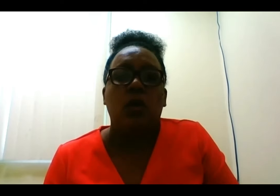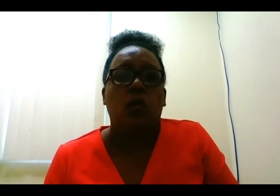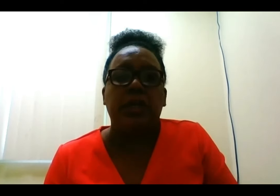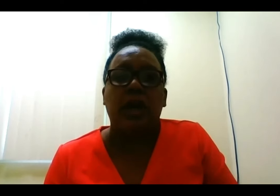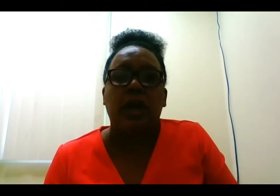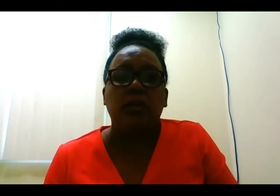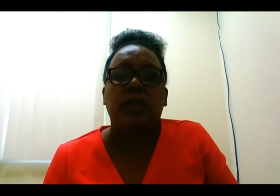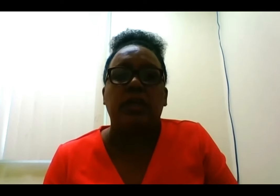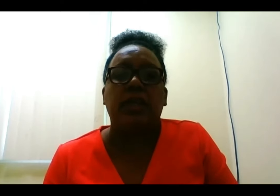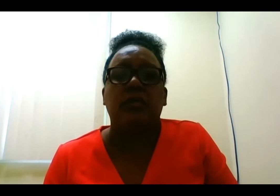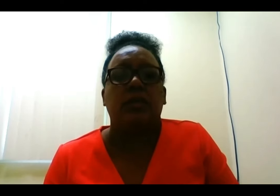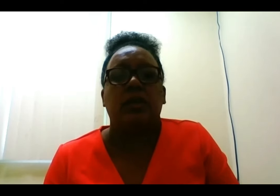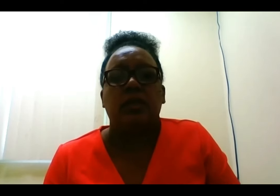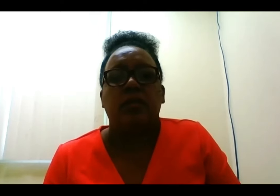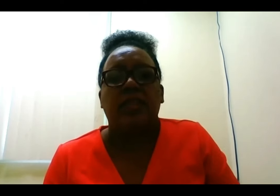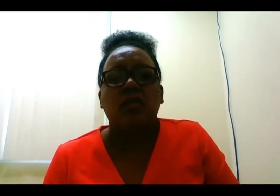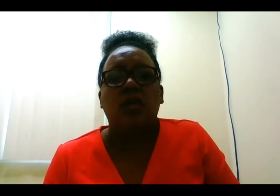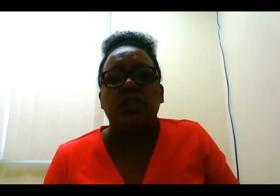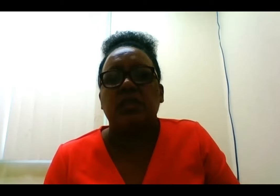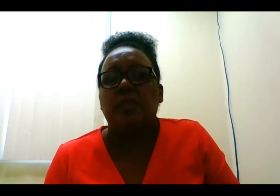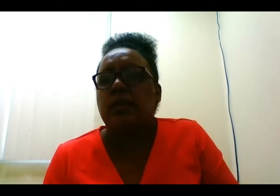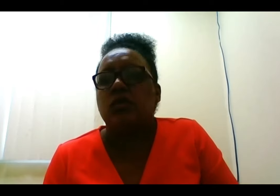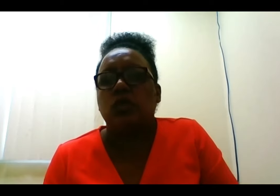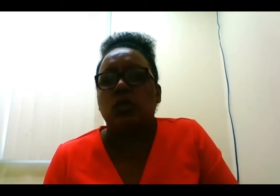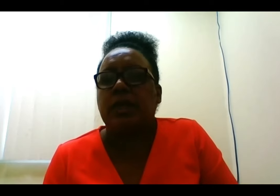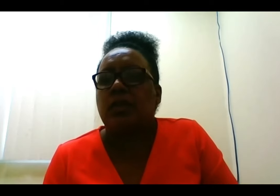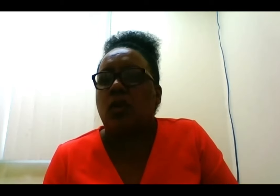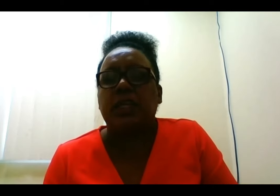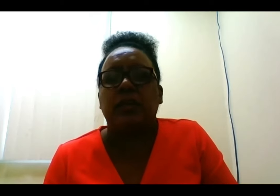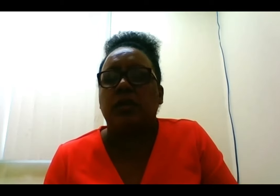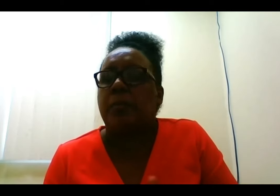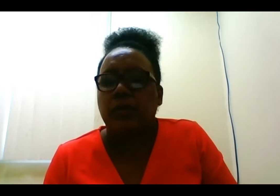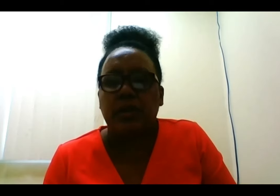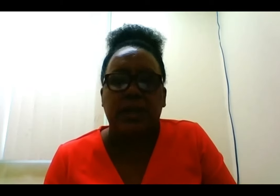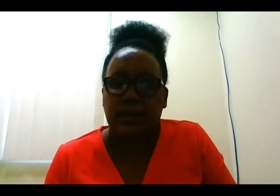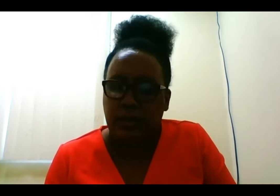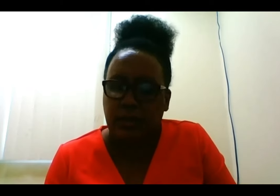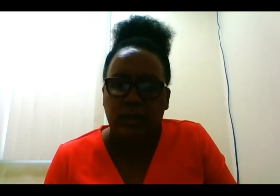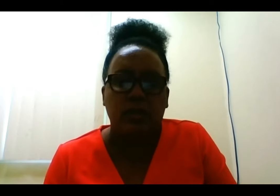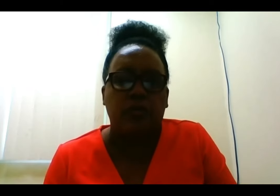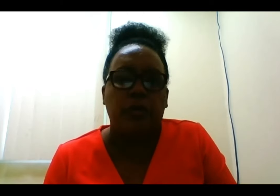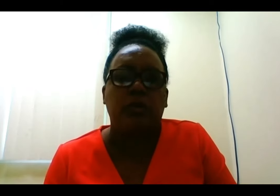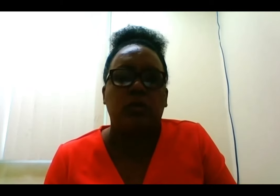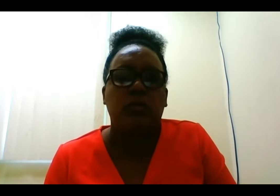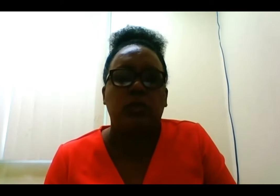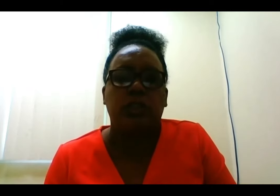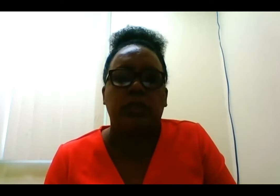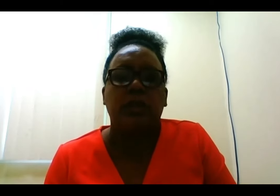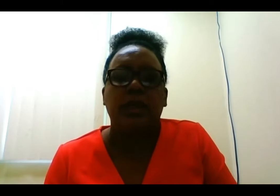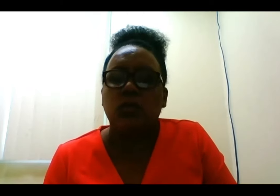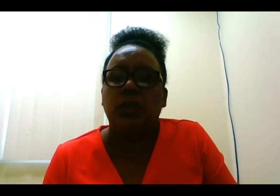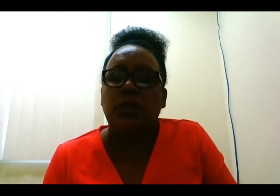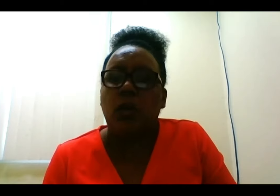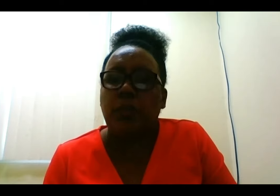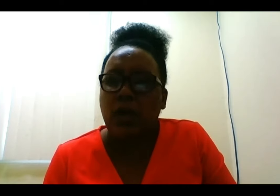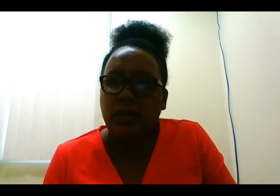We are looking at that of dismantling the socioeconomic and other barriers that exist for inclusion. It is